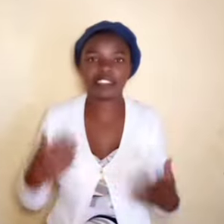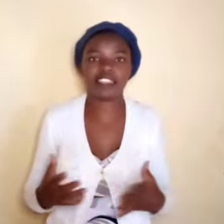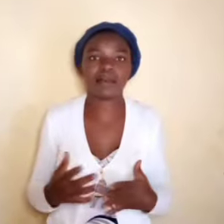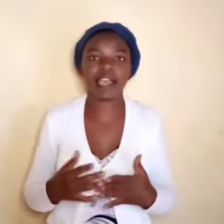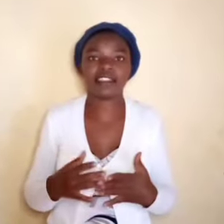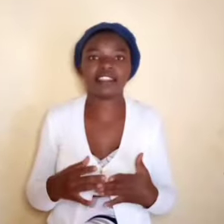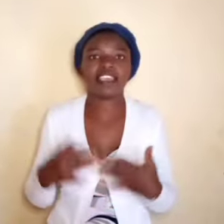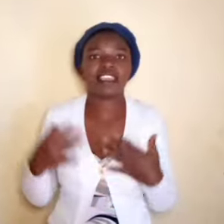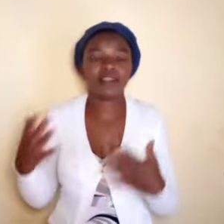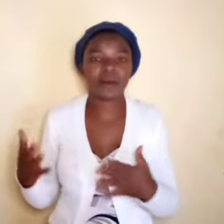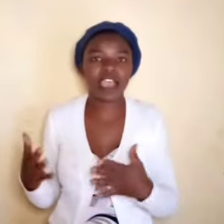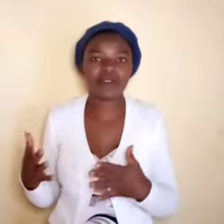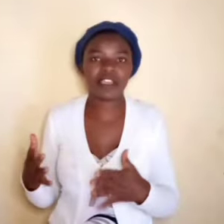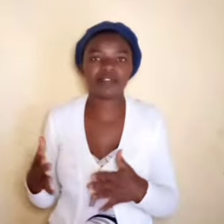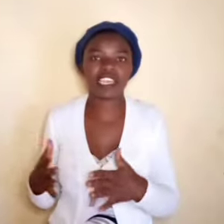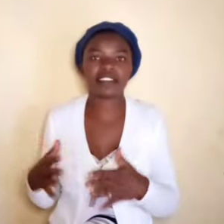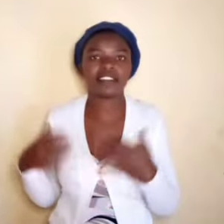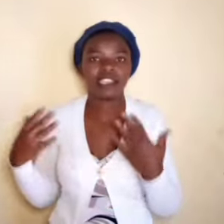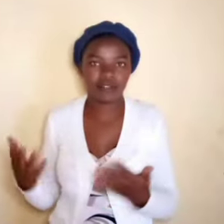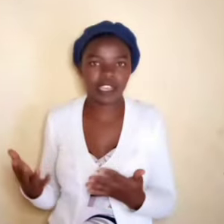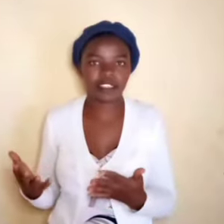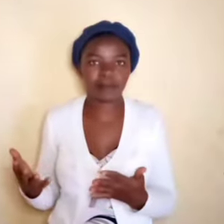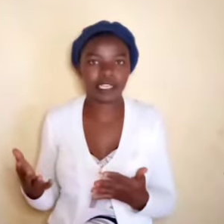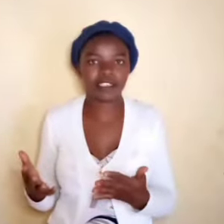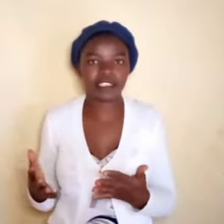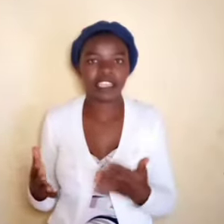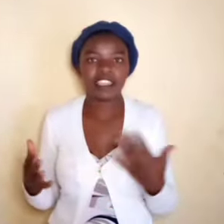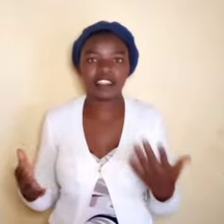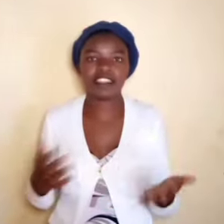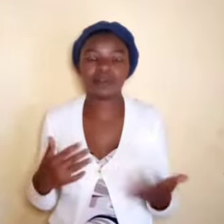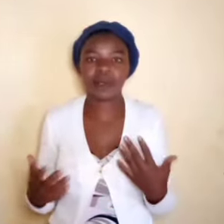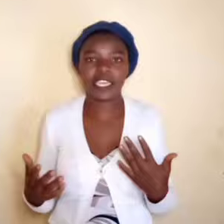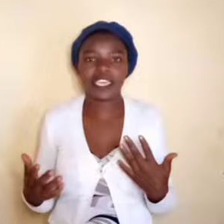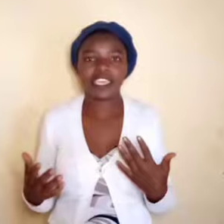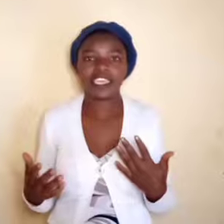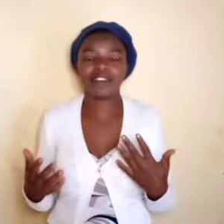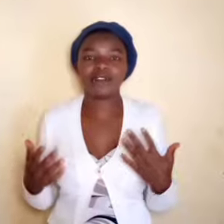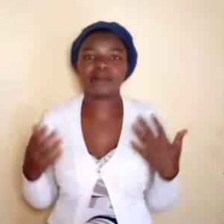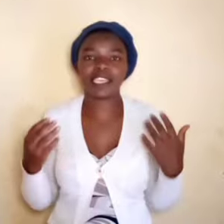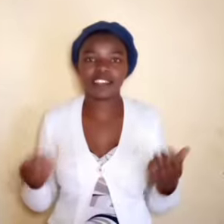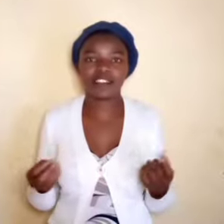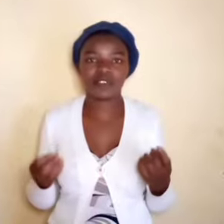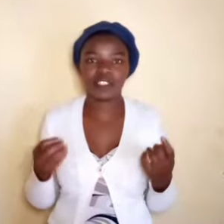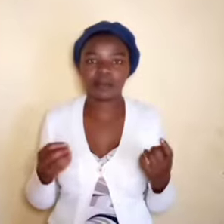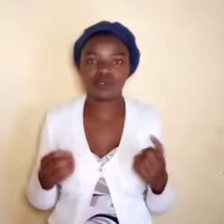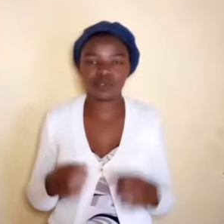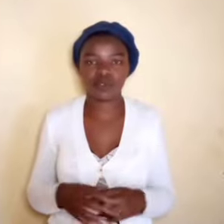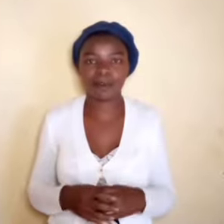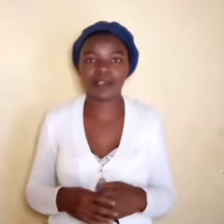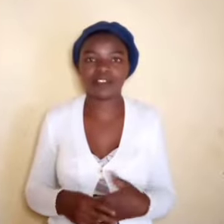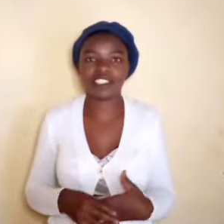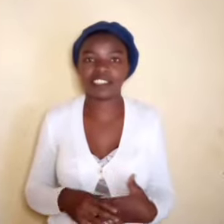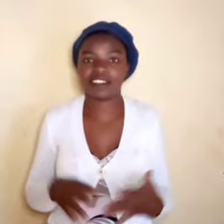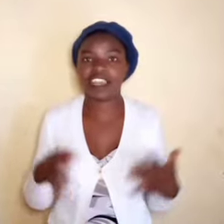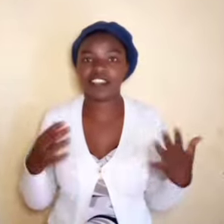same as the word we have just fingerspelled. This way it will be easy for them to know because it is a